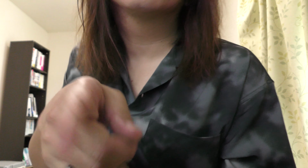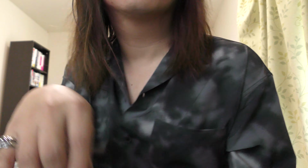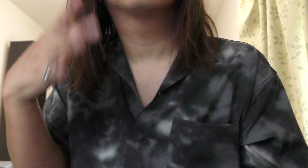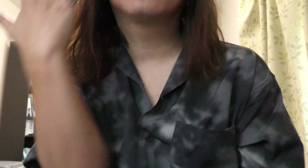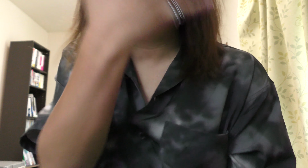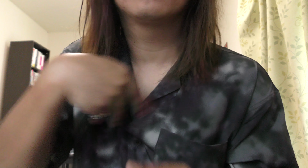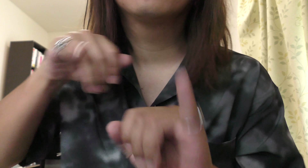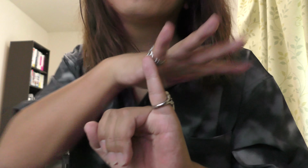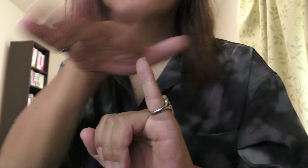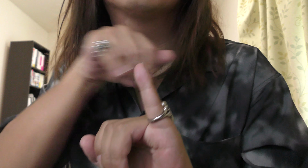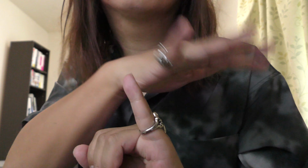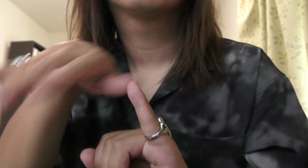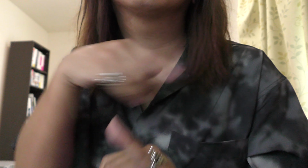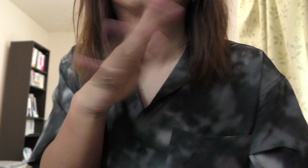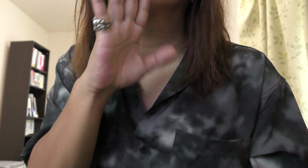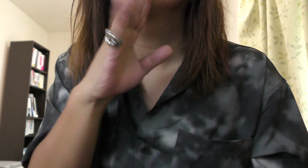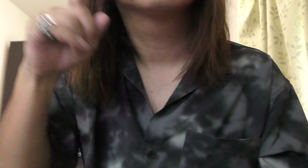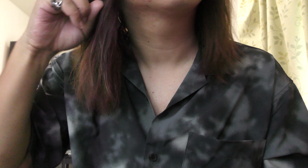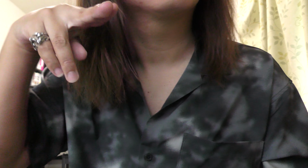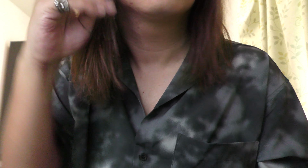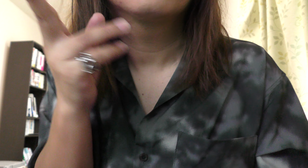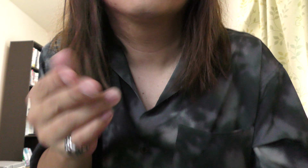pretty think she's where he's worse?